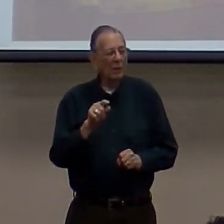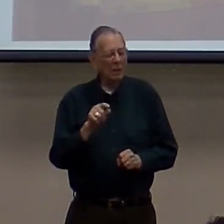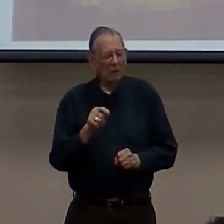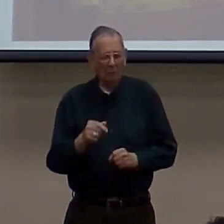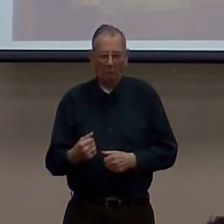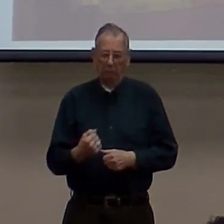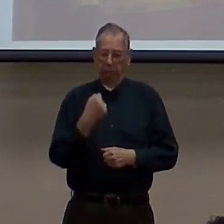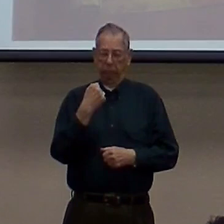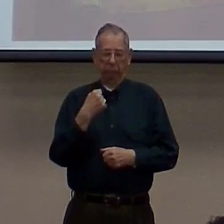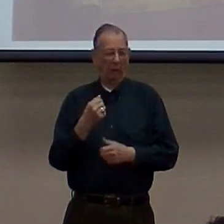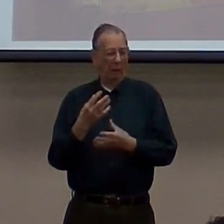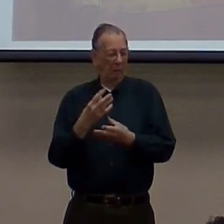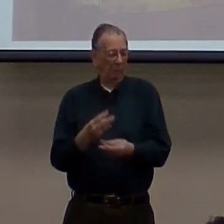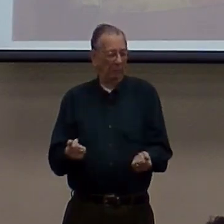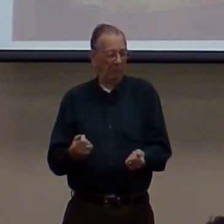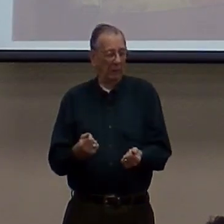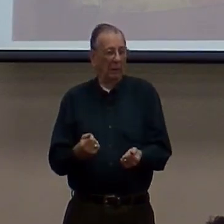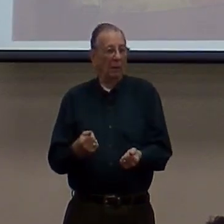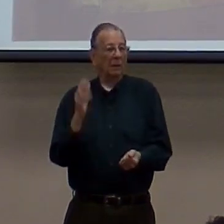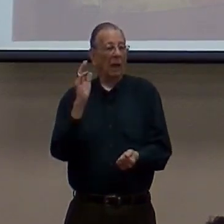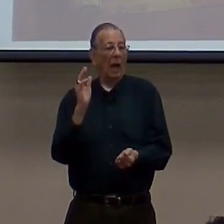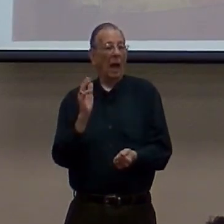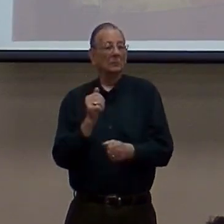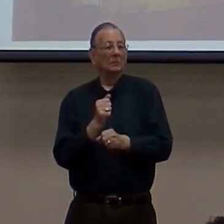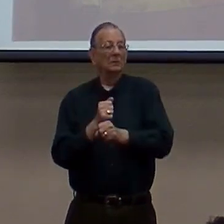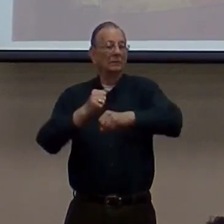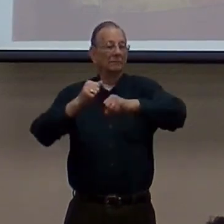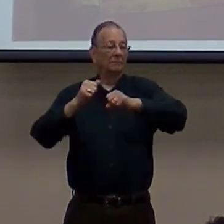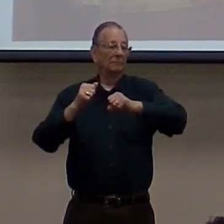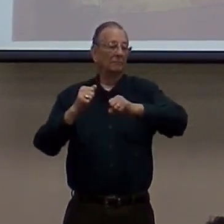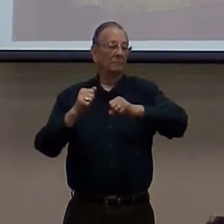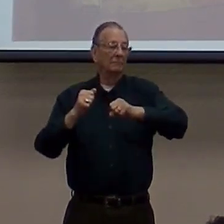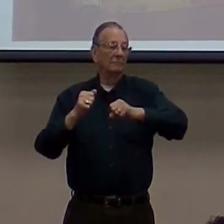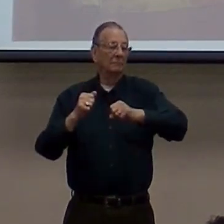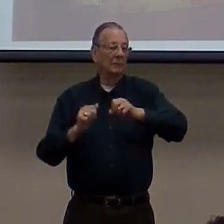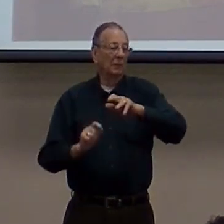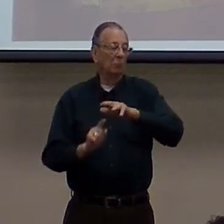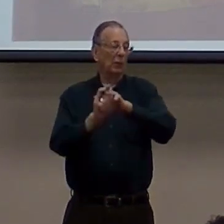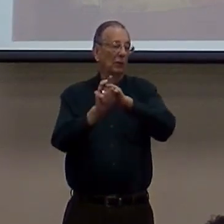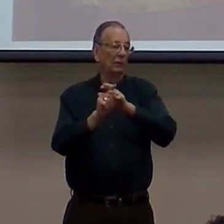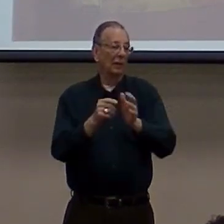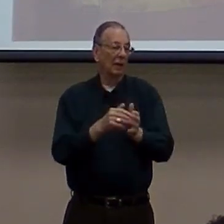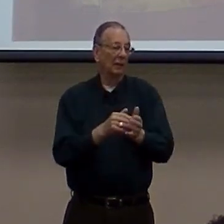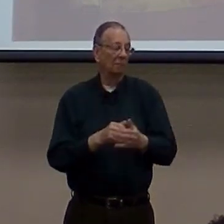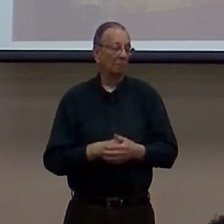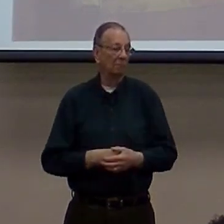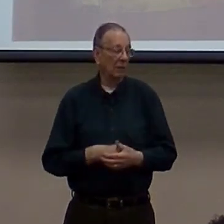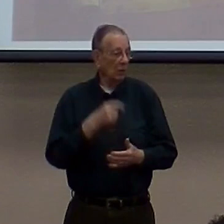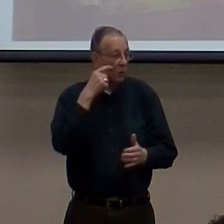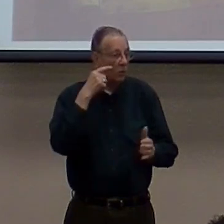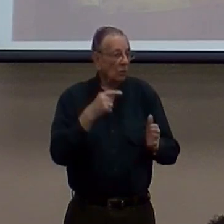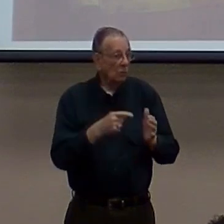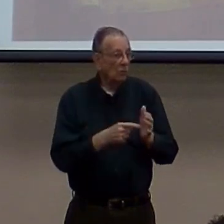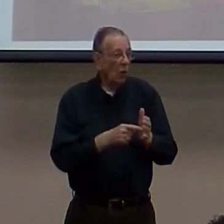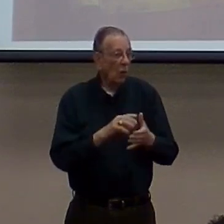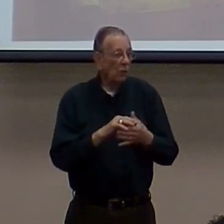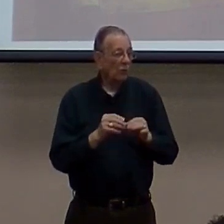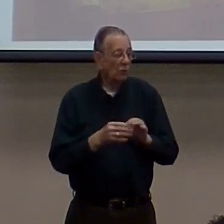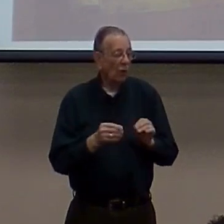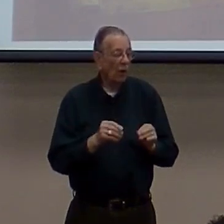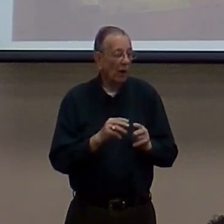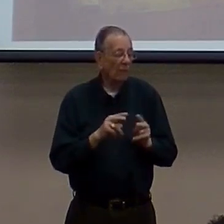annihilation, He delivers and He appears. You know the story well, I'm